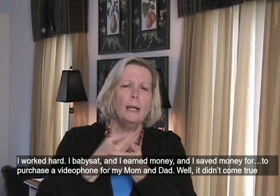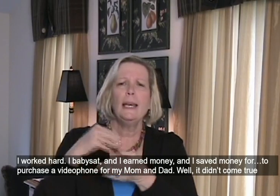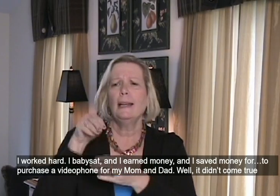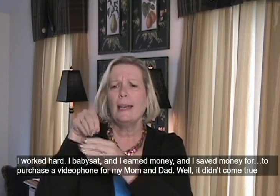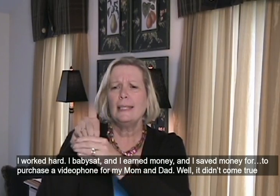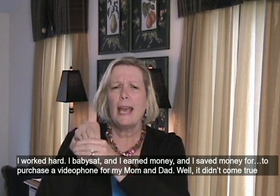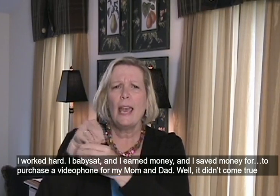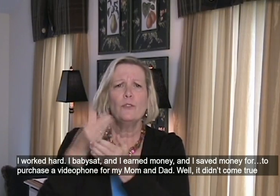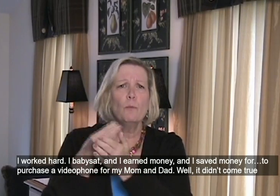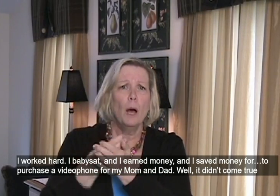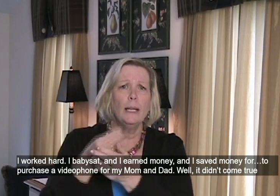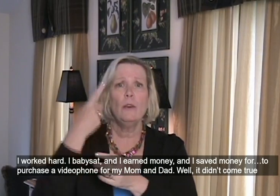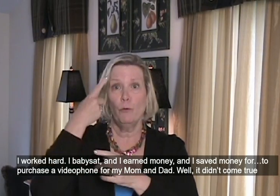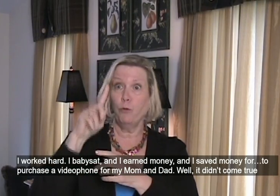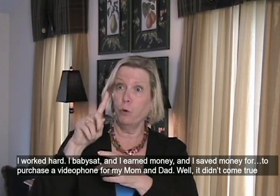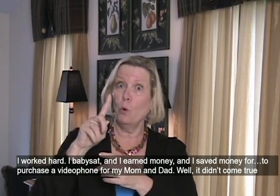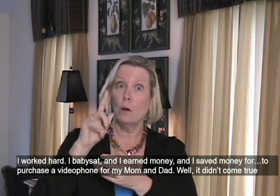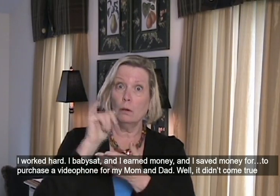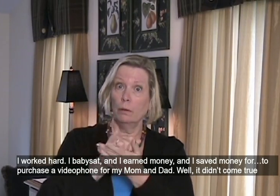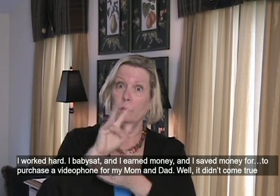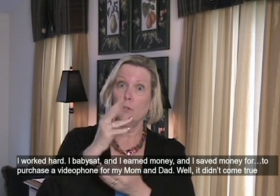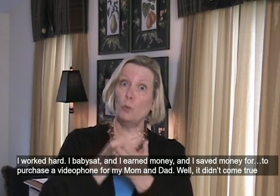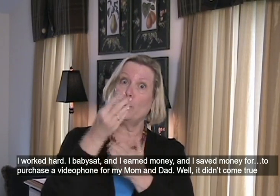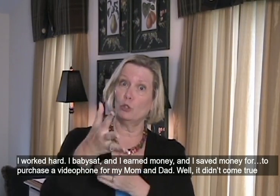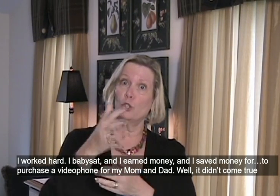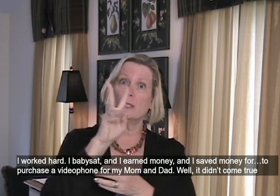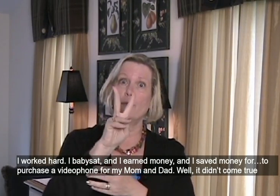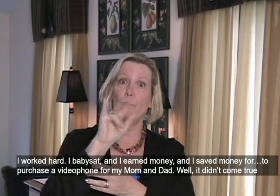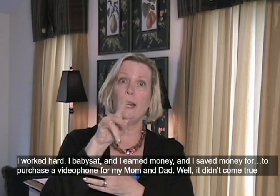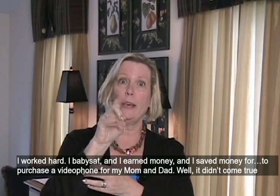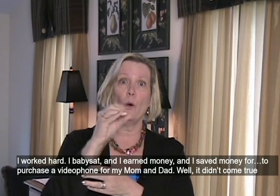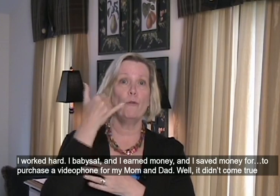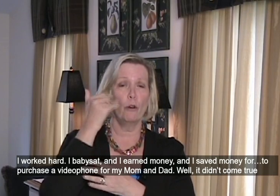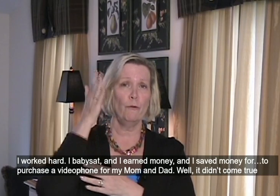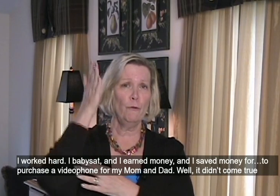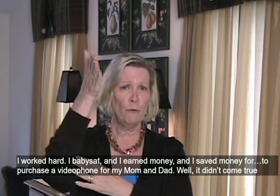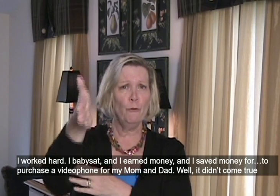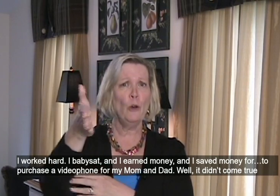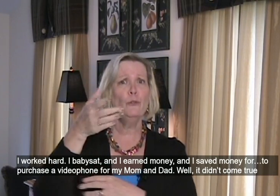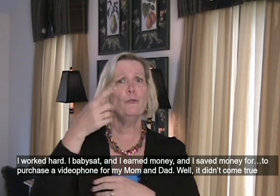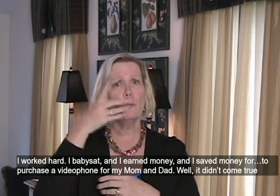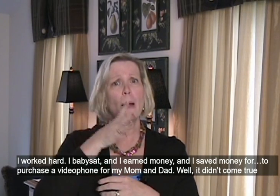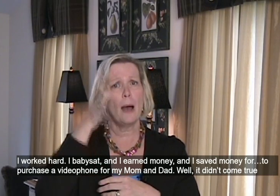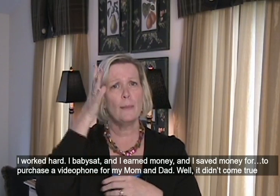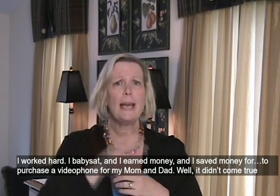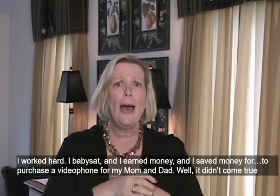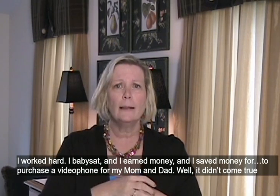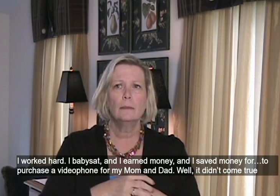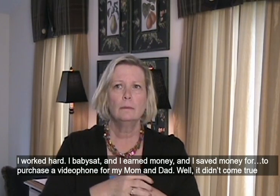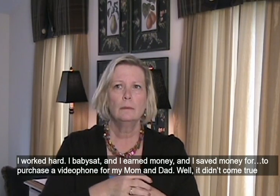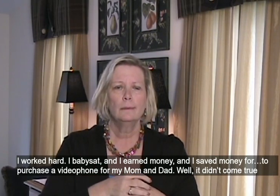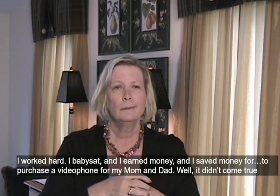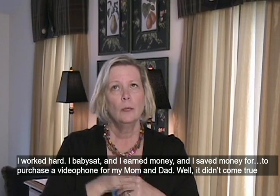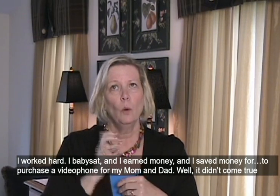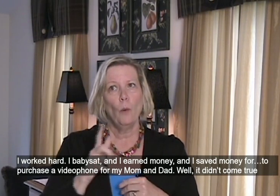and I saved money to purchase a video phone for my mom and dad.